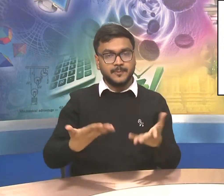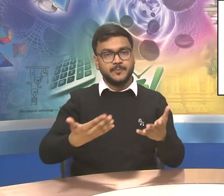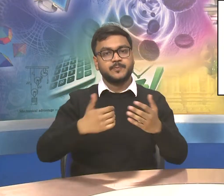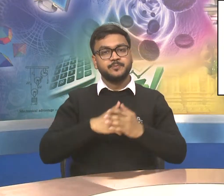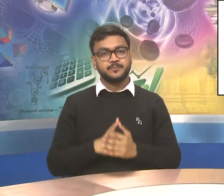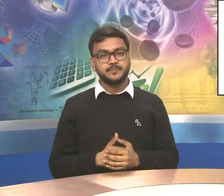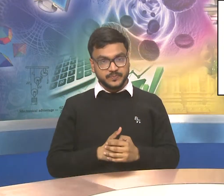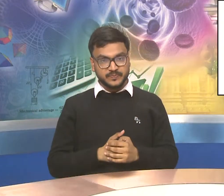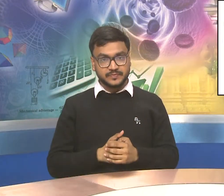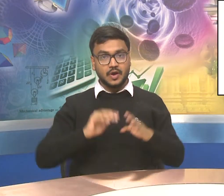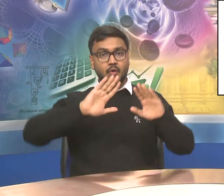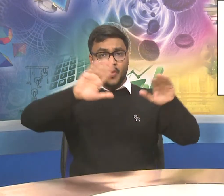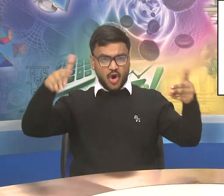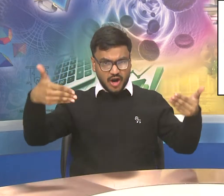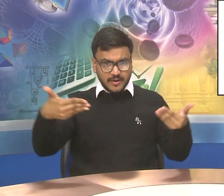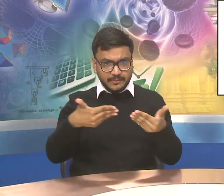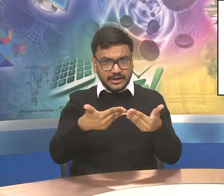Now it's the time to start our lesson.